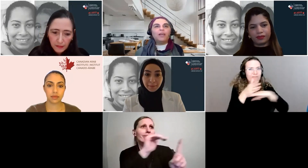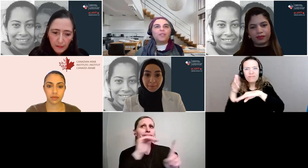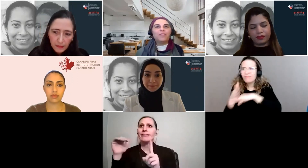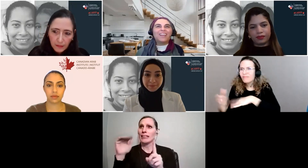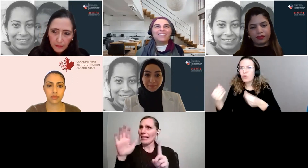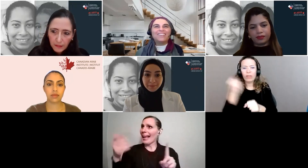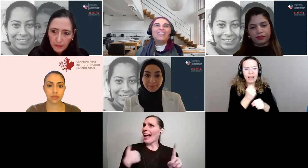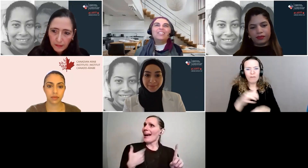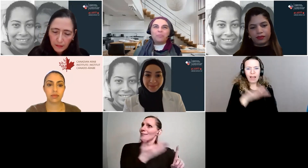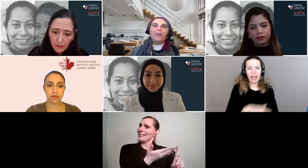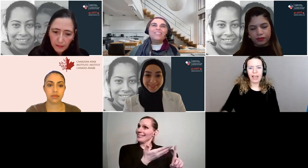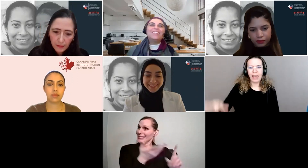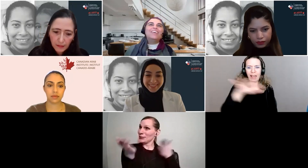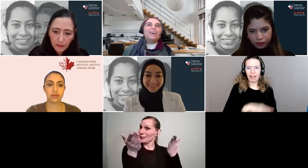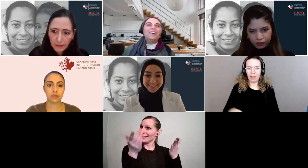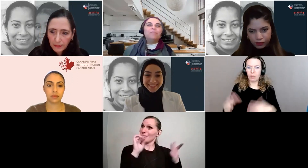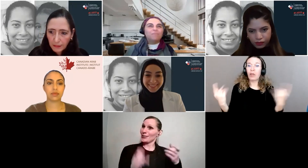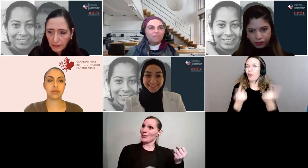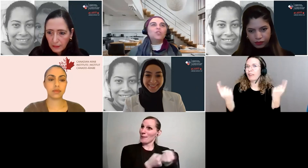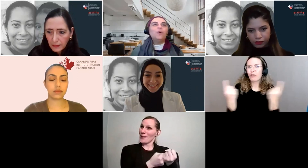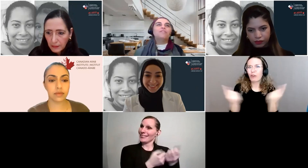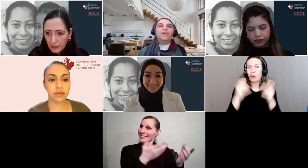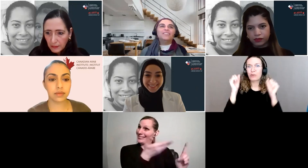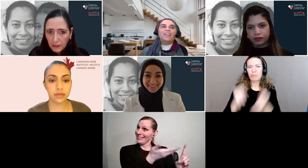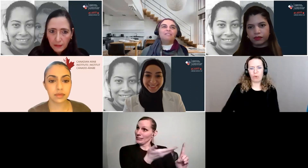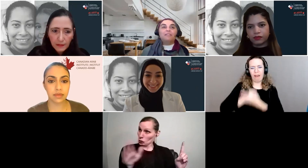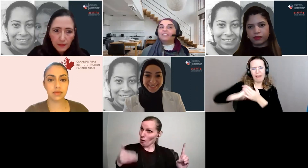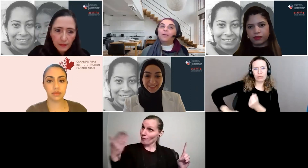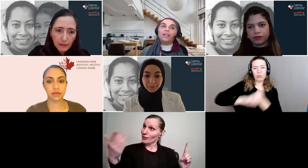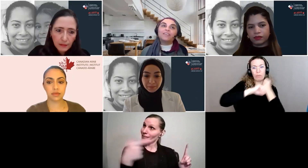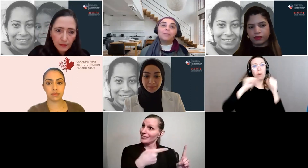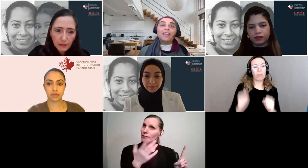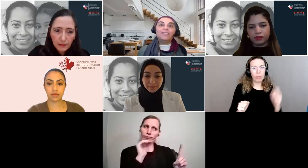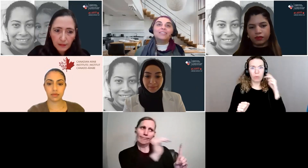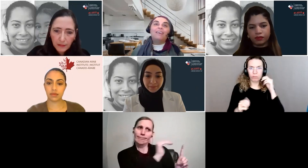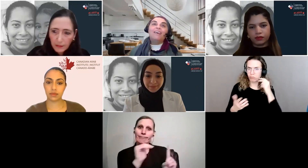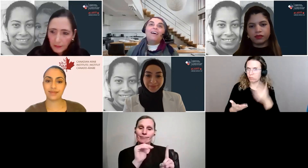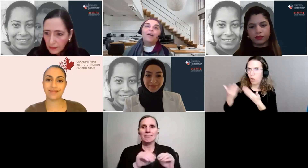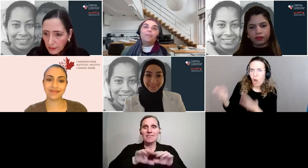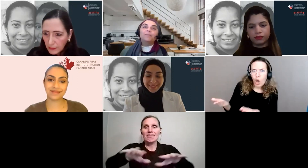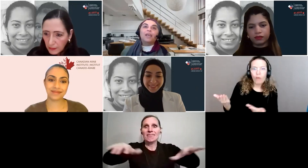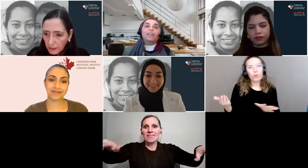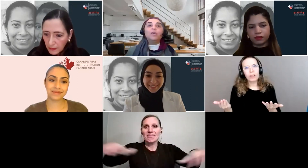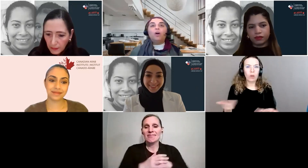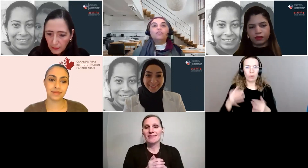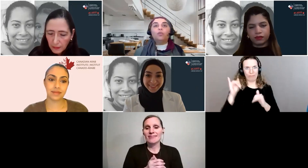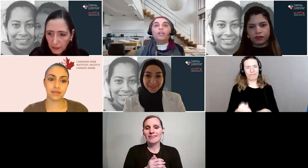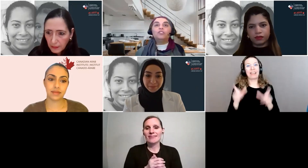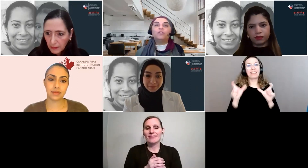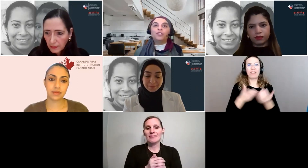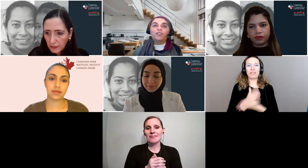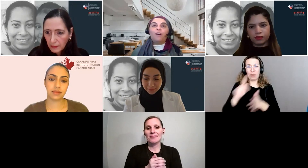people have something that support. Do you offer it? And that's how advocacy begins. I thank you all